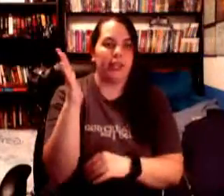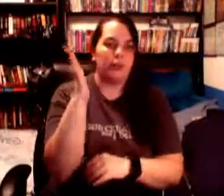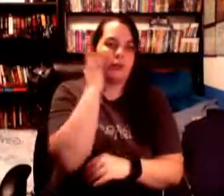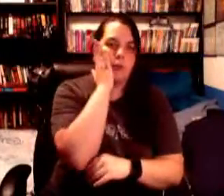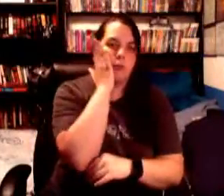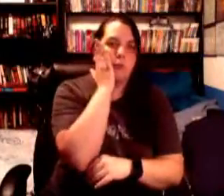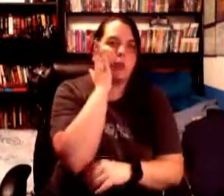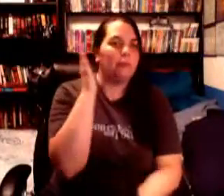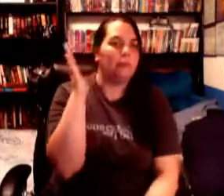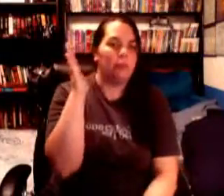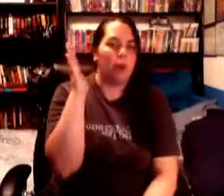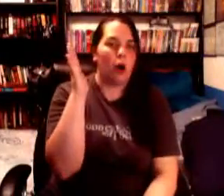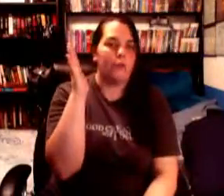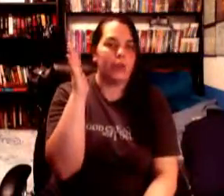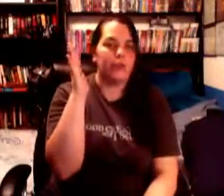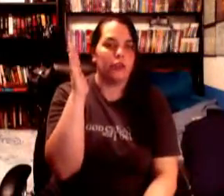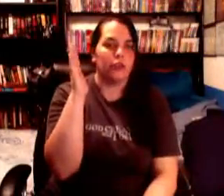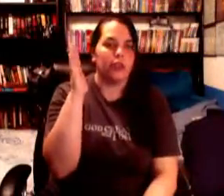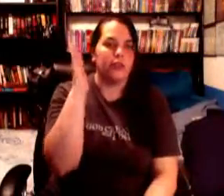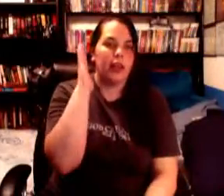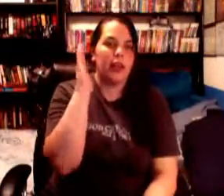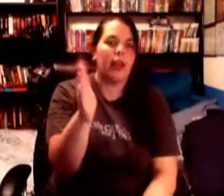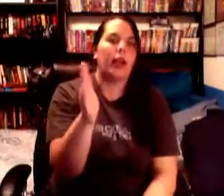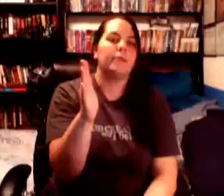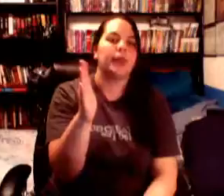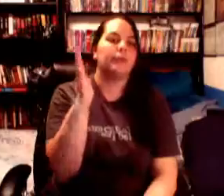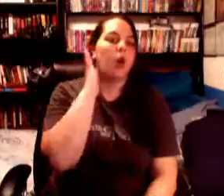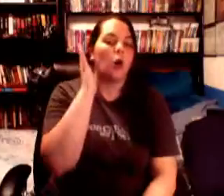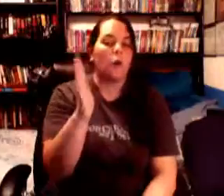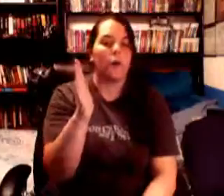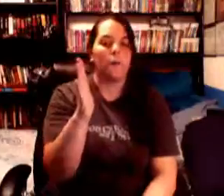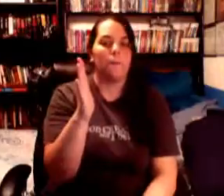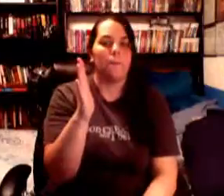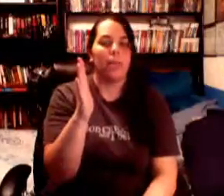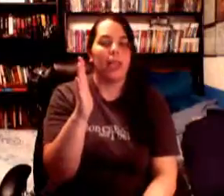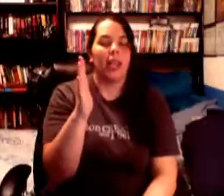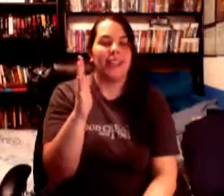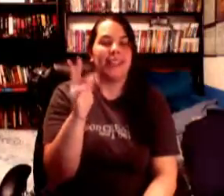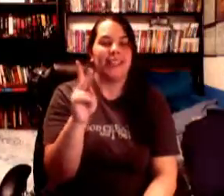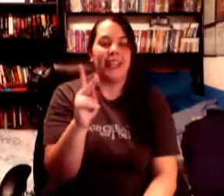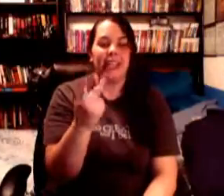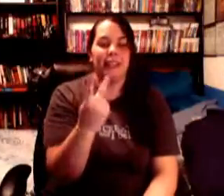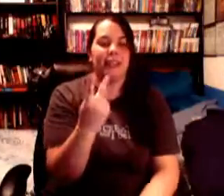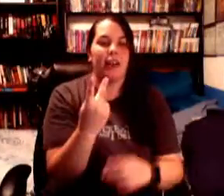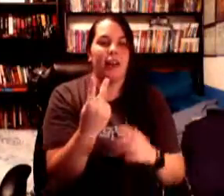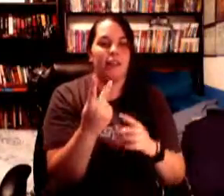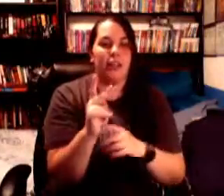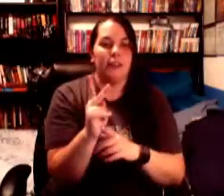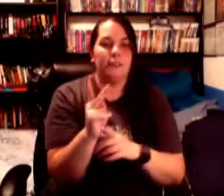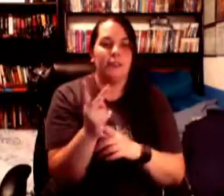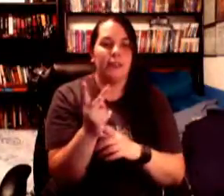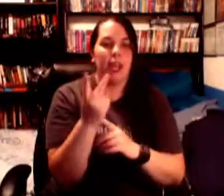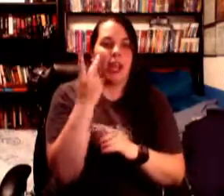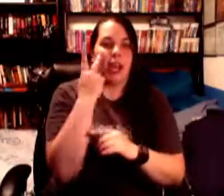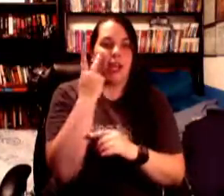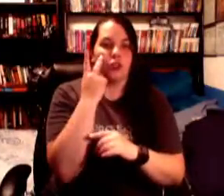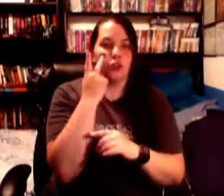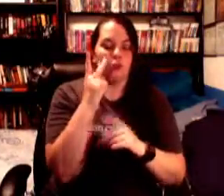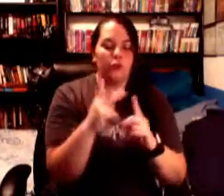hand, palm facing your face, comes out. Will. C is a V, and your middle